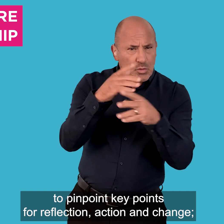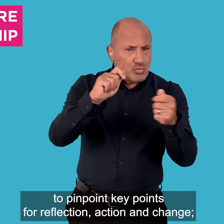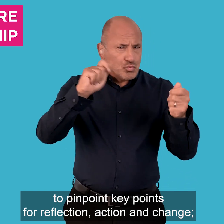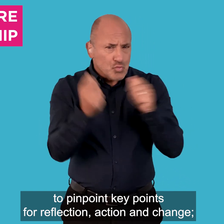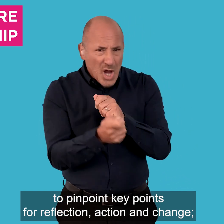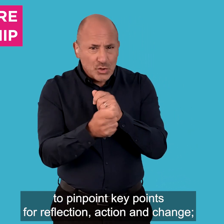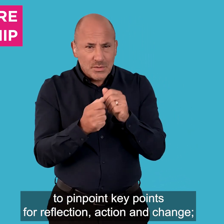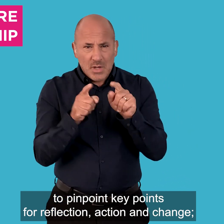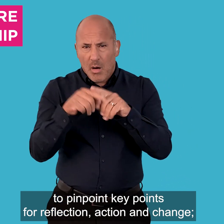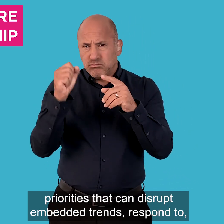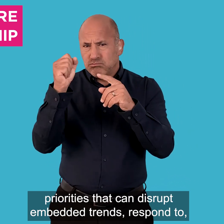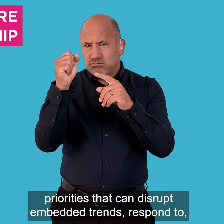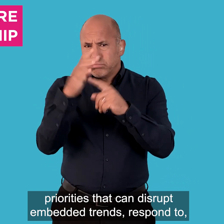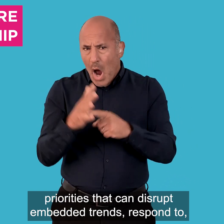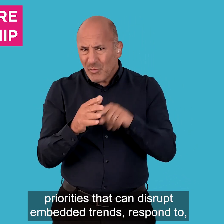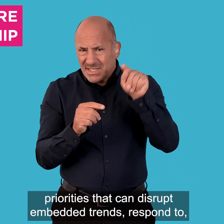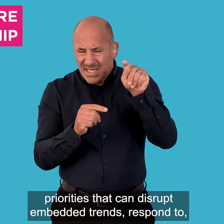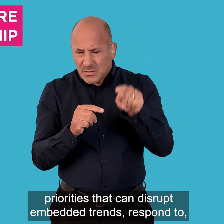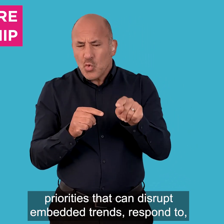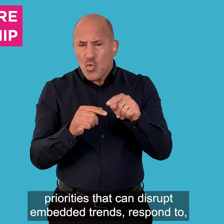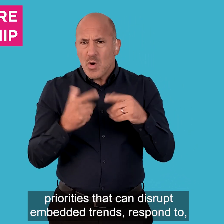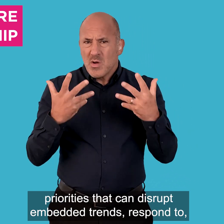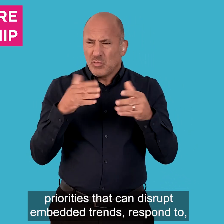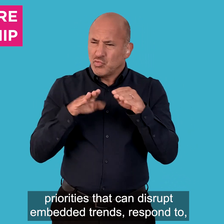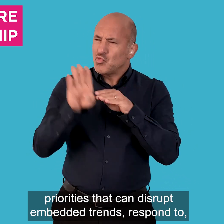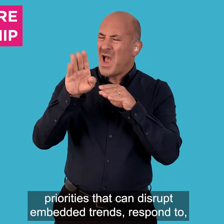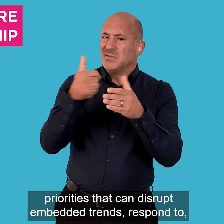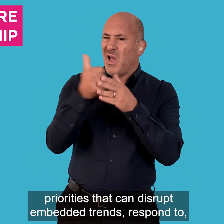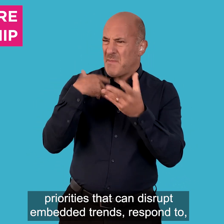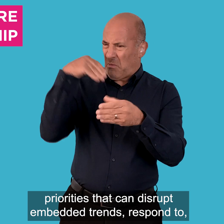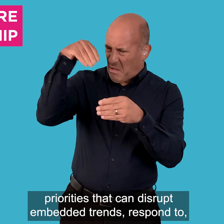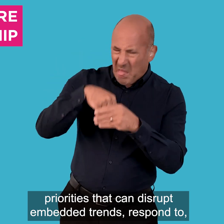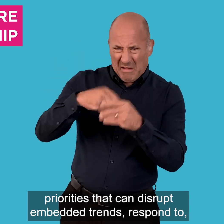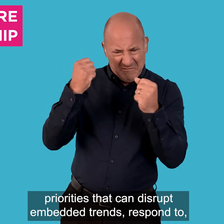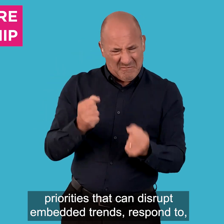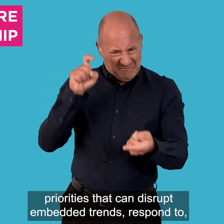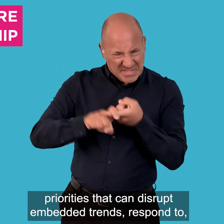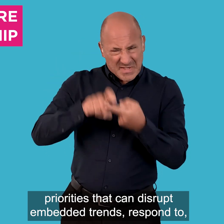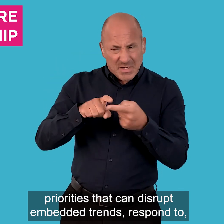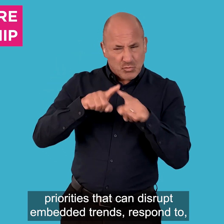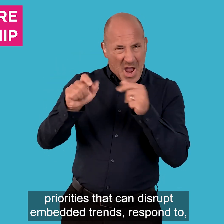and change. Priorities that can disrupt embedded trends, respond